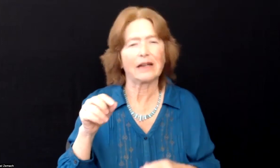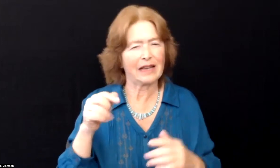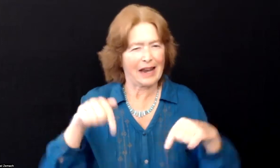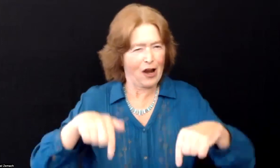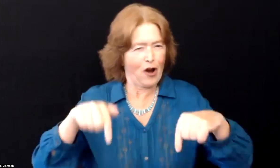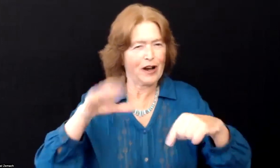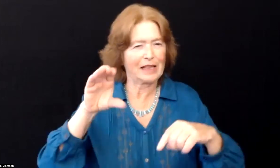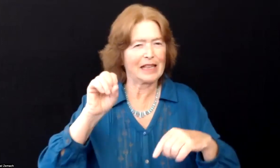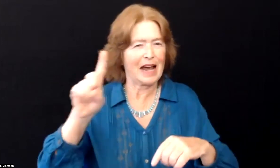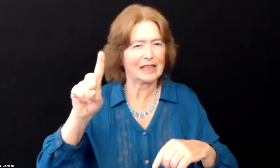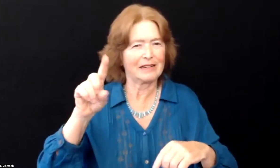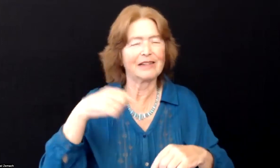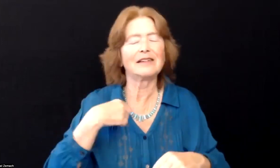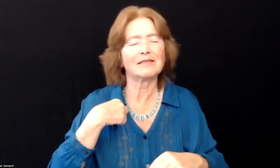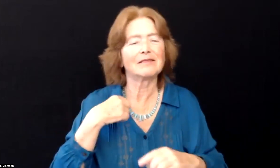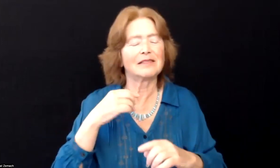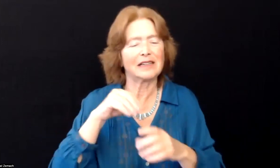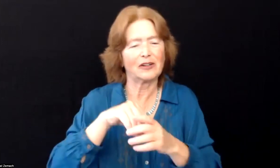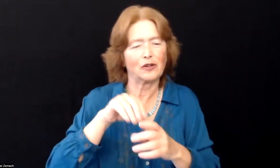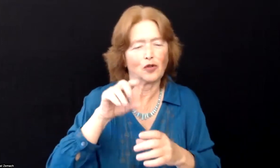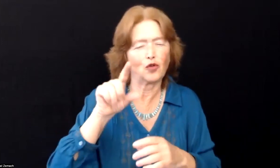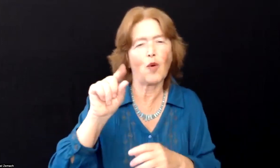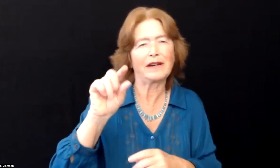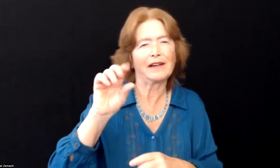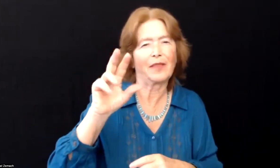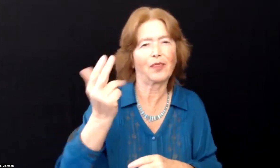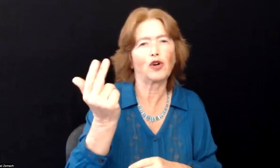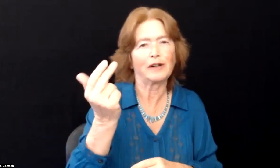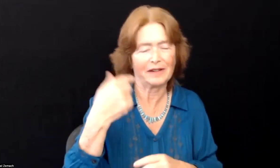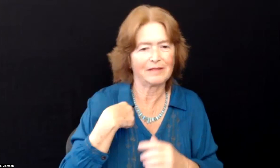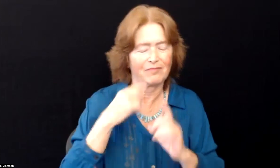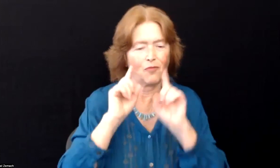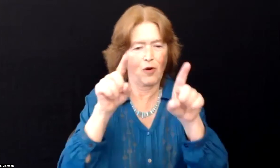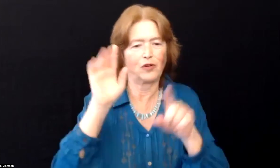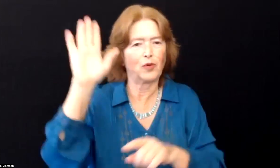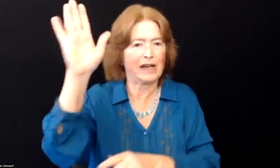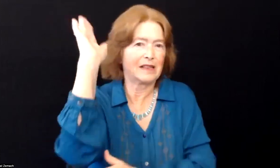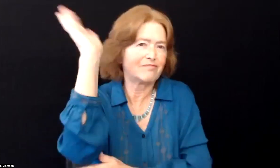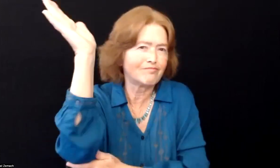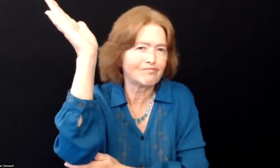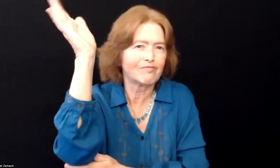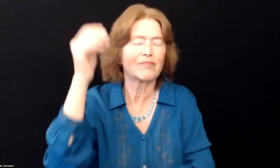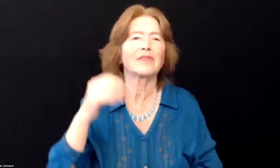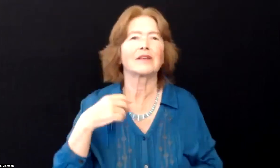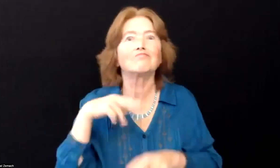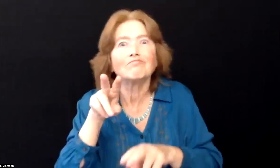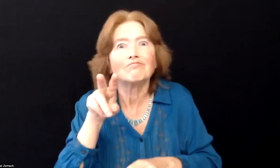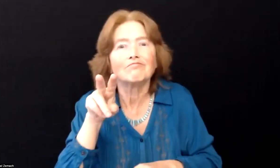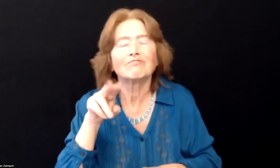he came to the California School for the Deaf in 2013 and did a presentation in